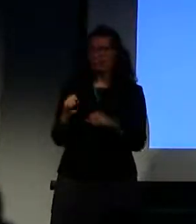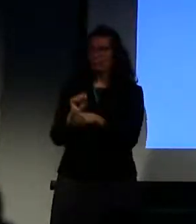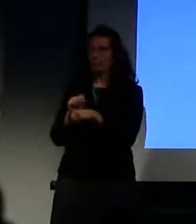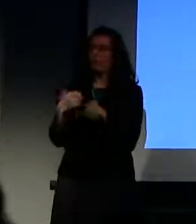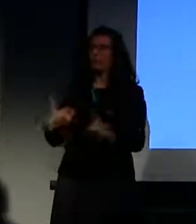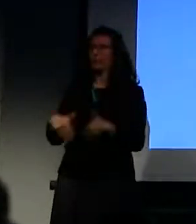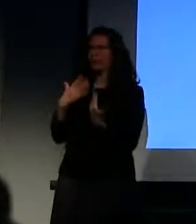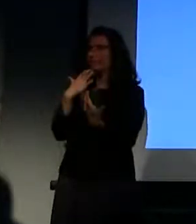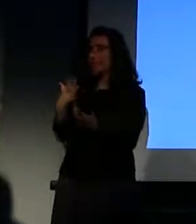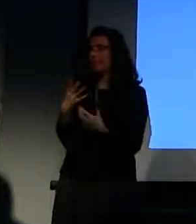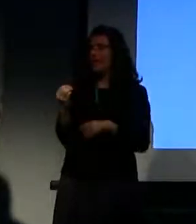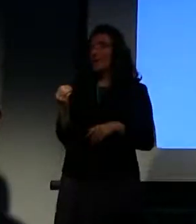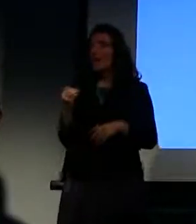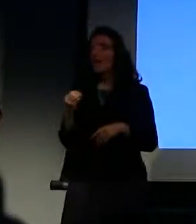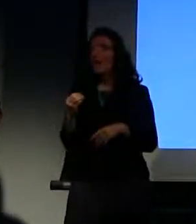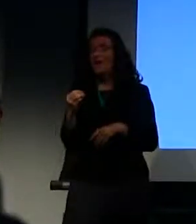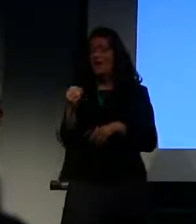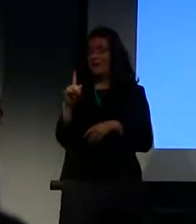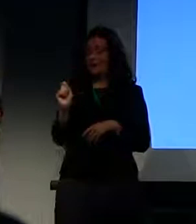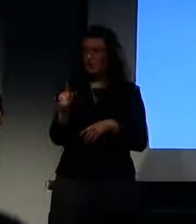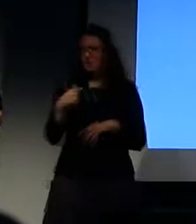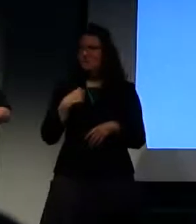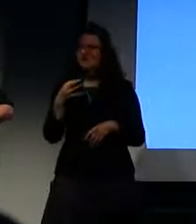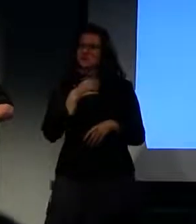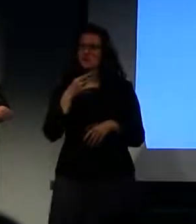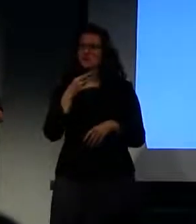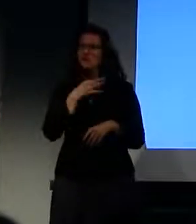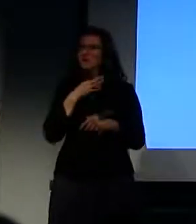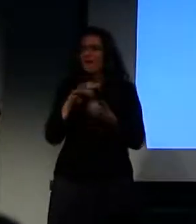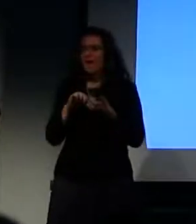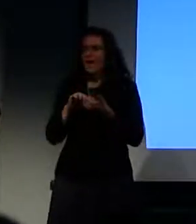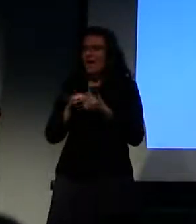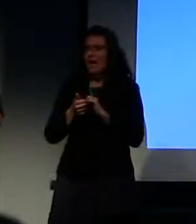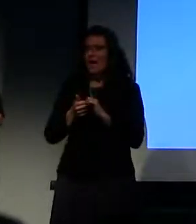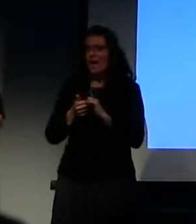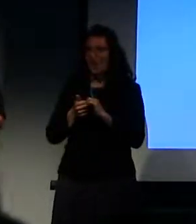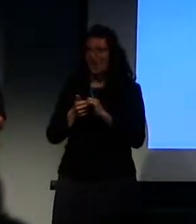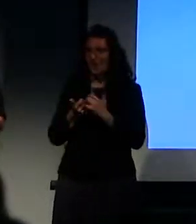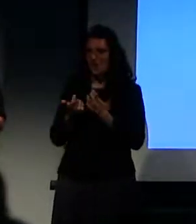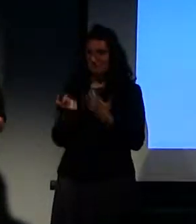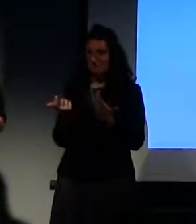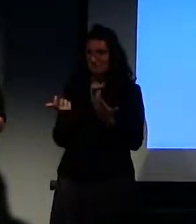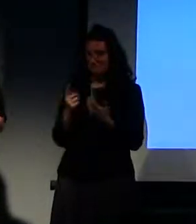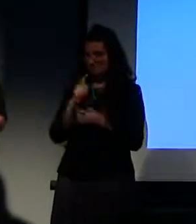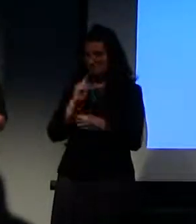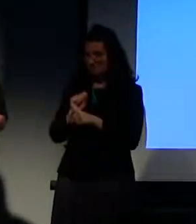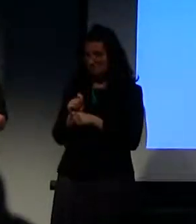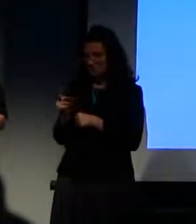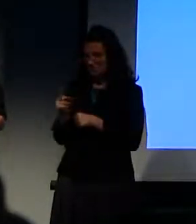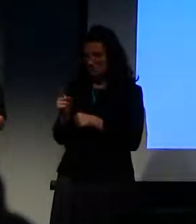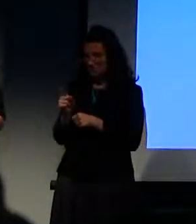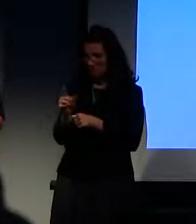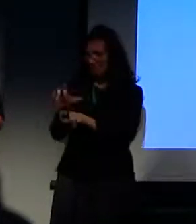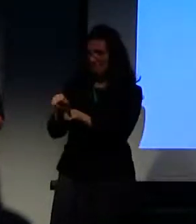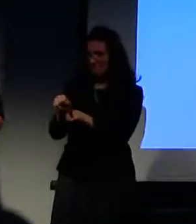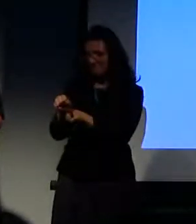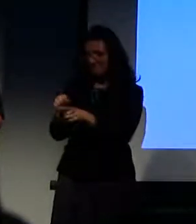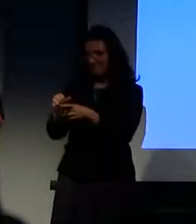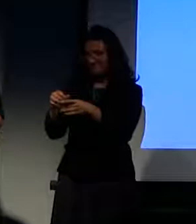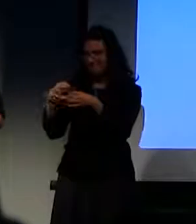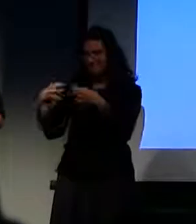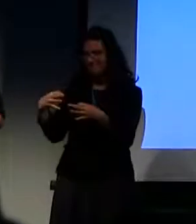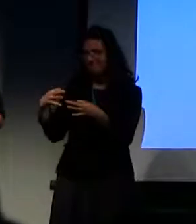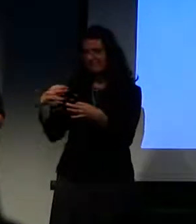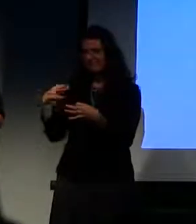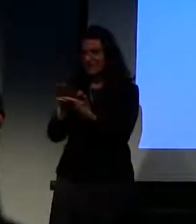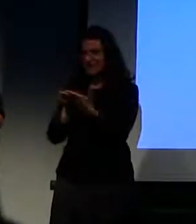it leads to a question I would have to admit I was wondering, which is how do you capture abstract experiences in that way? That is to say, how did you write